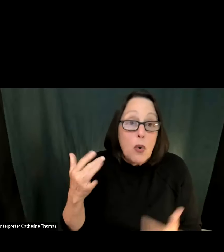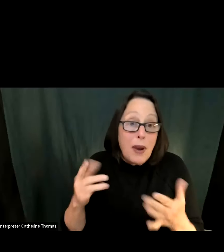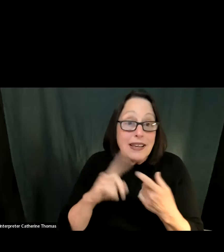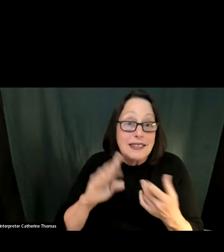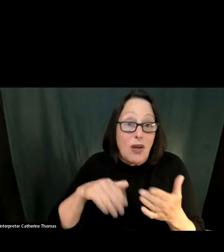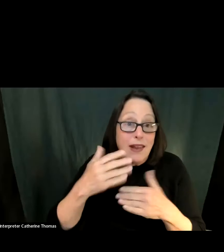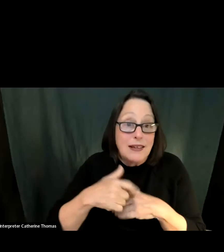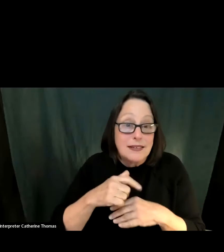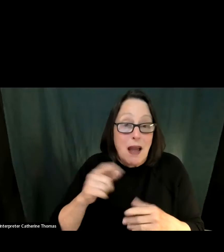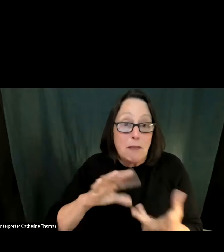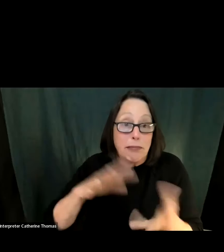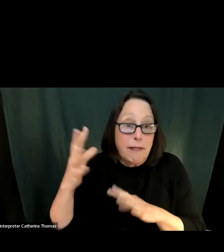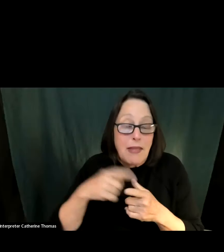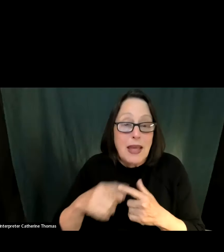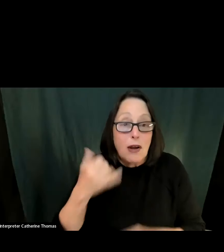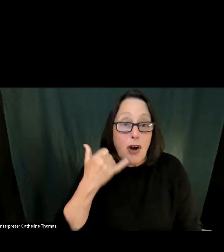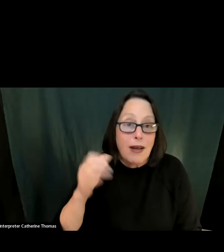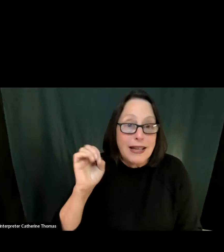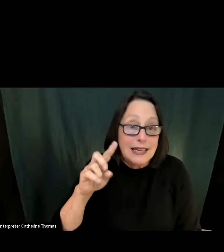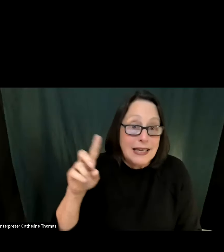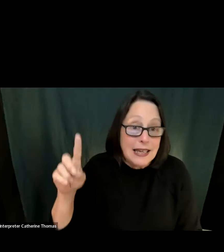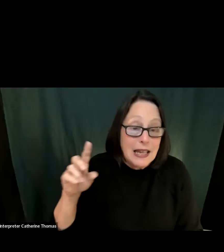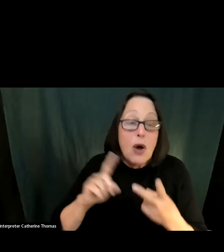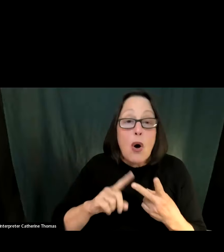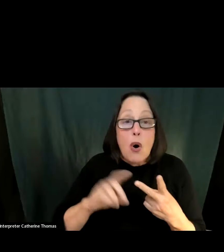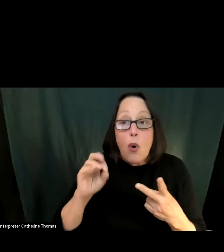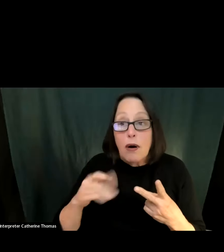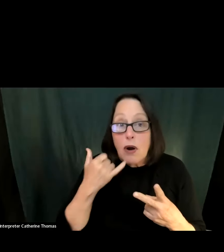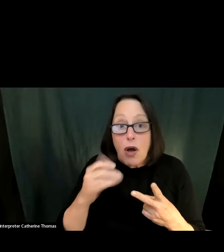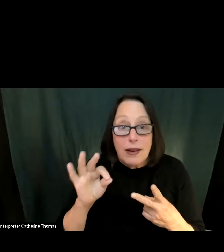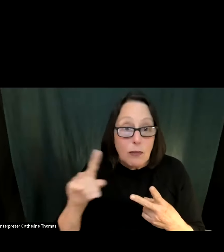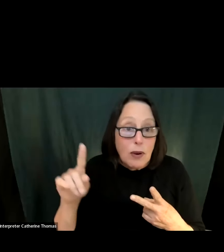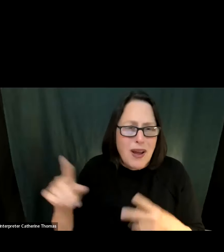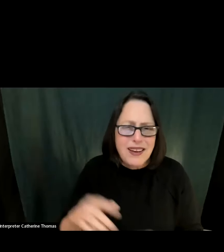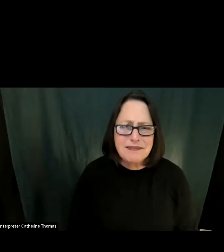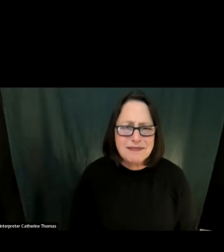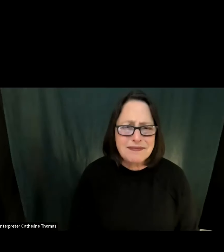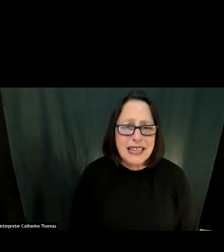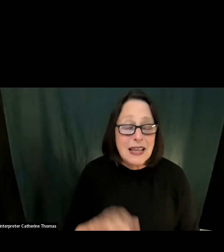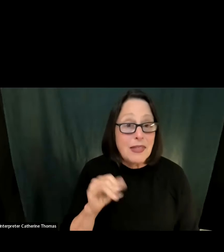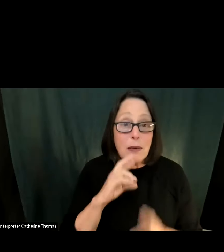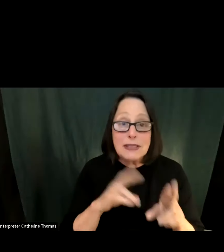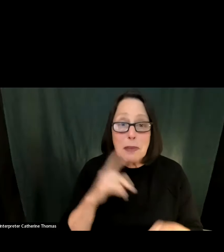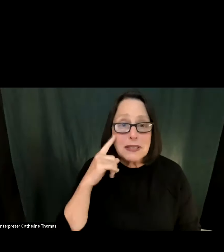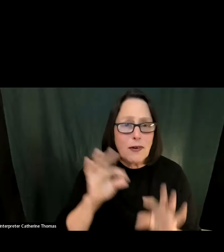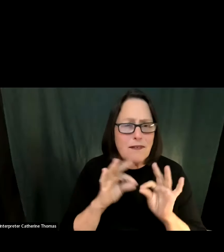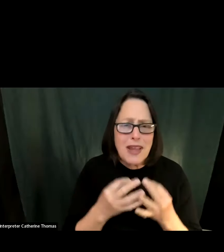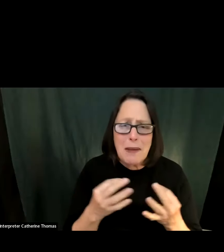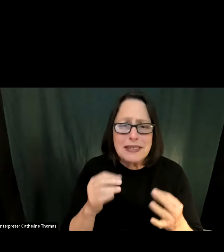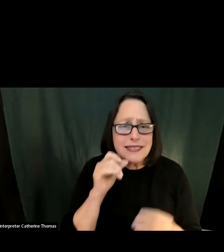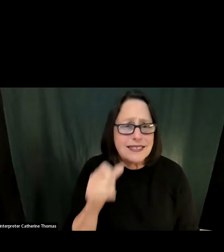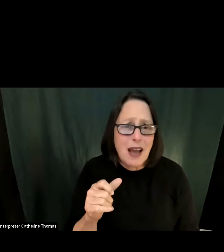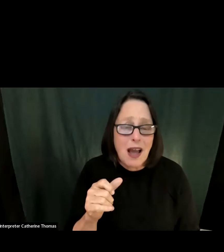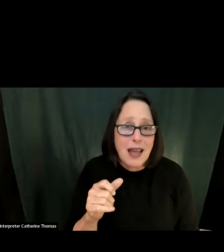911. And those situations for families are not uncommon, right? We know something's getting worse.